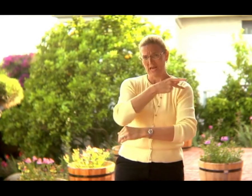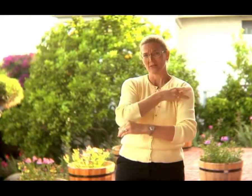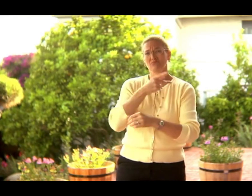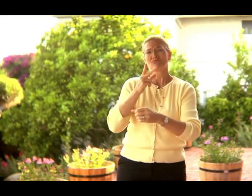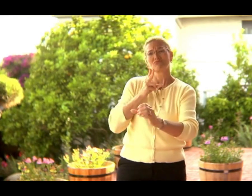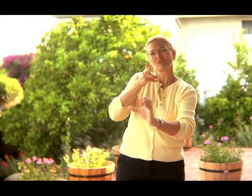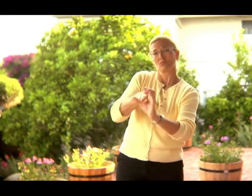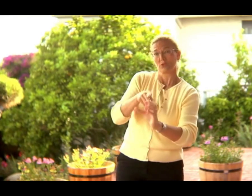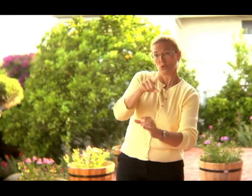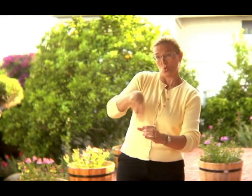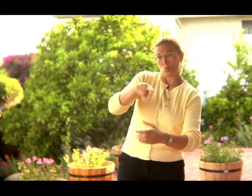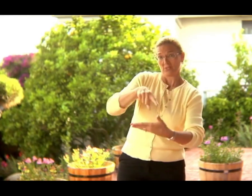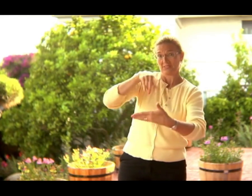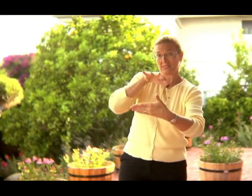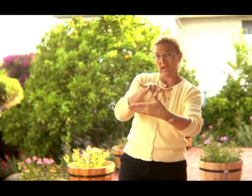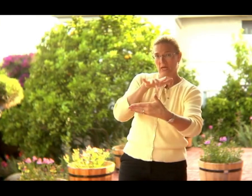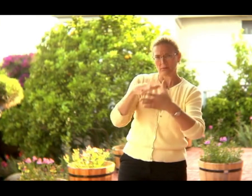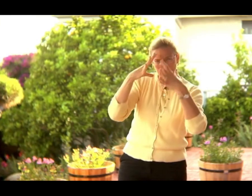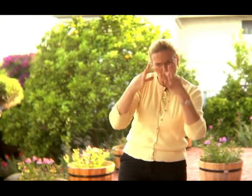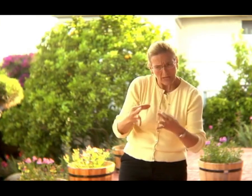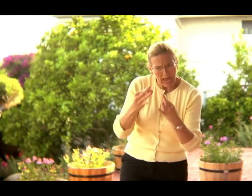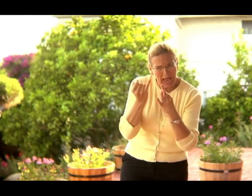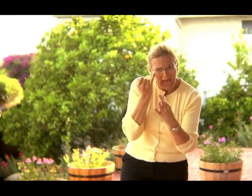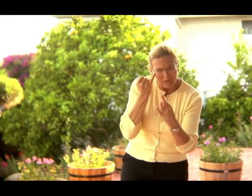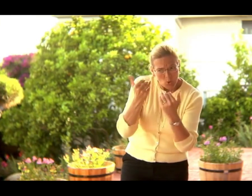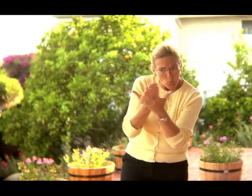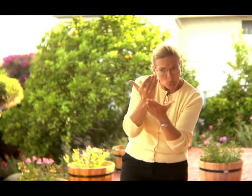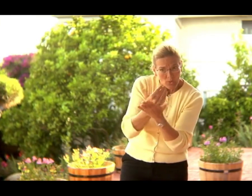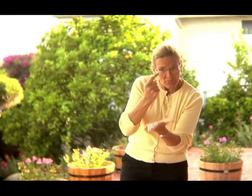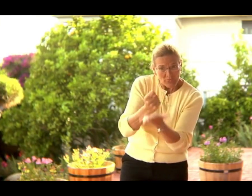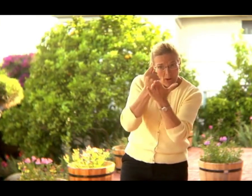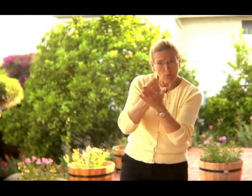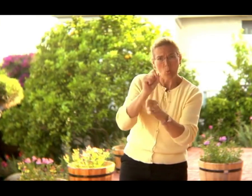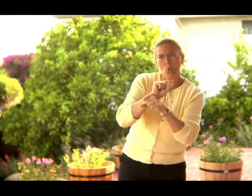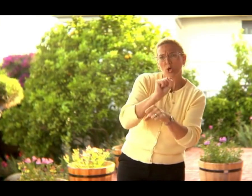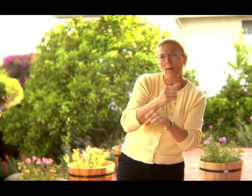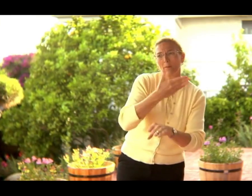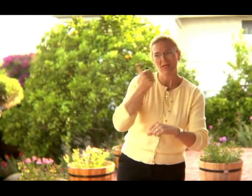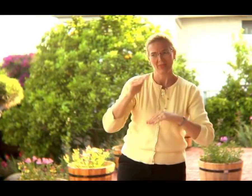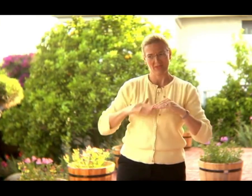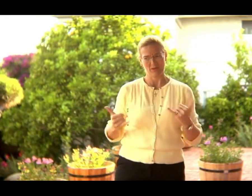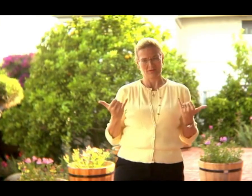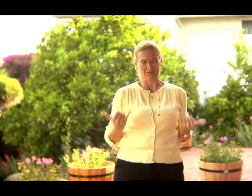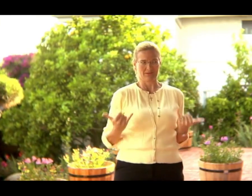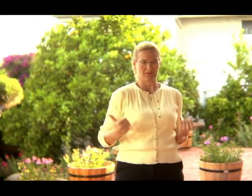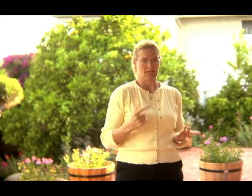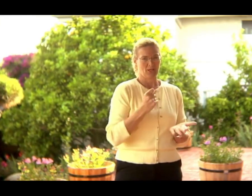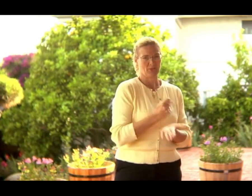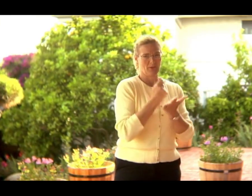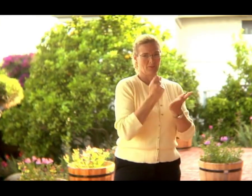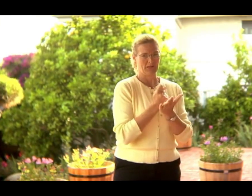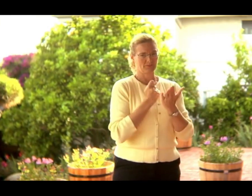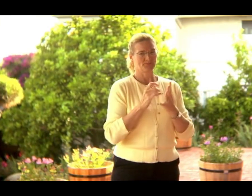Thousands of patients will be enrolled in these studies to determine if the new therapy is better than the therapy already available.